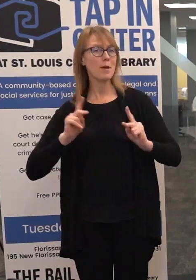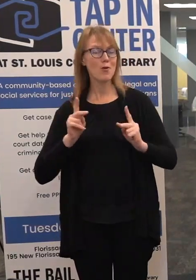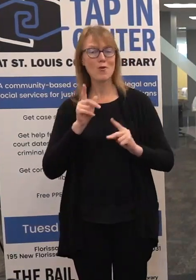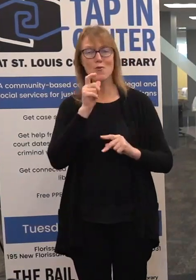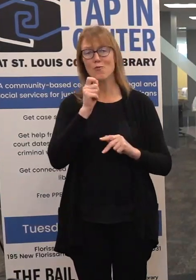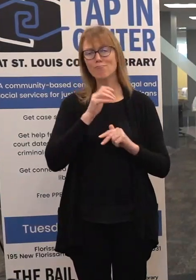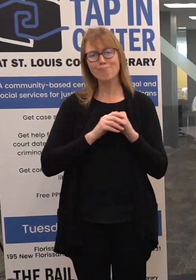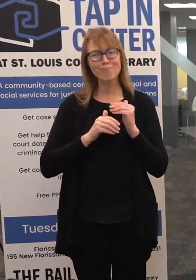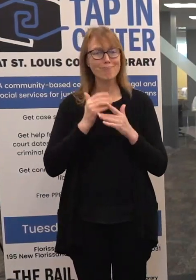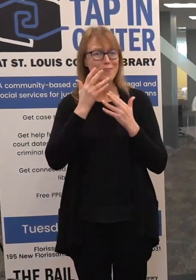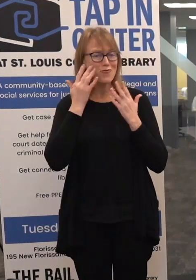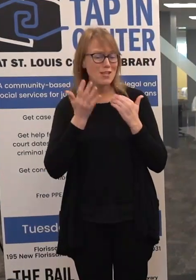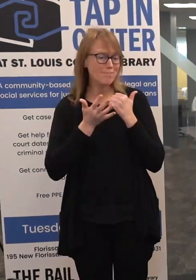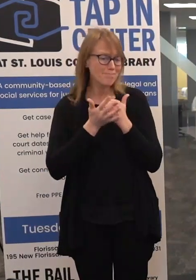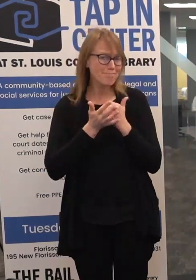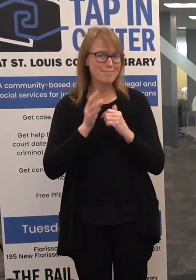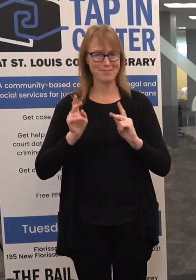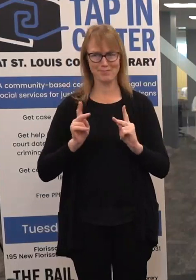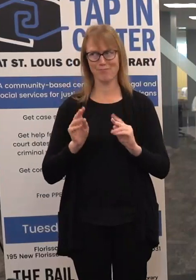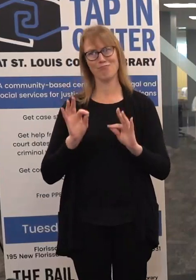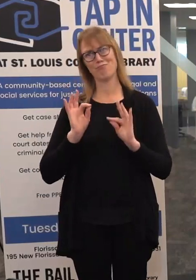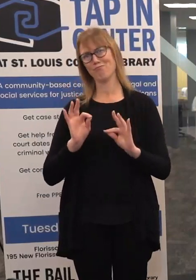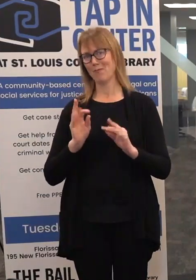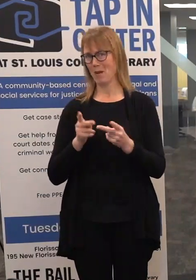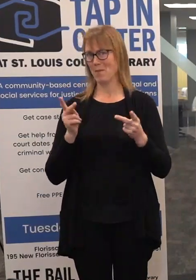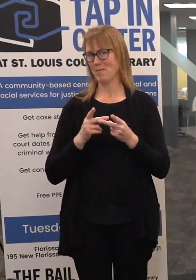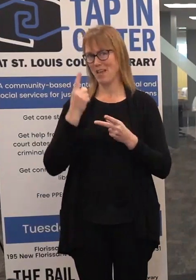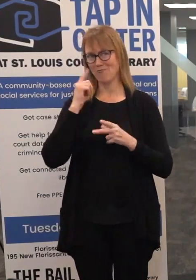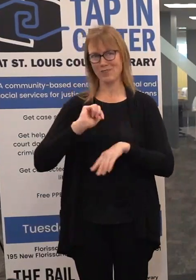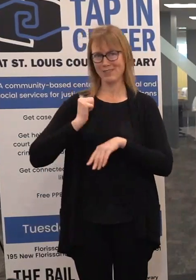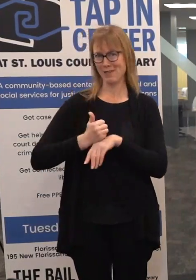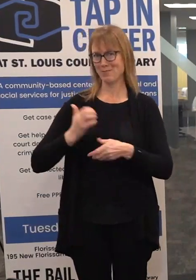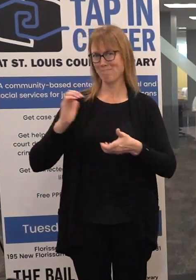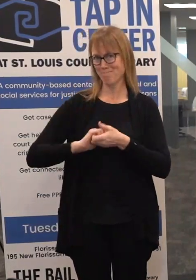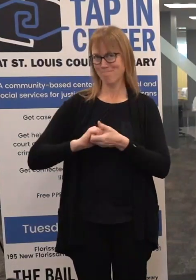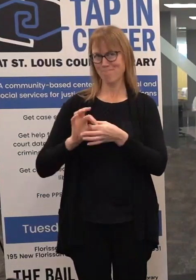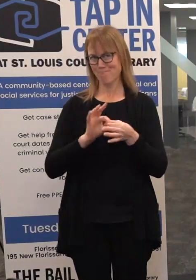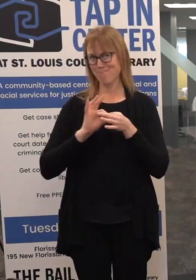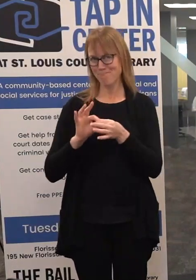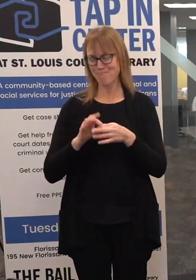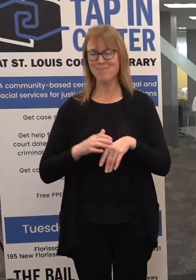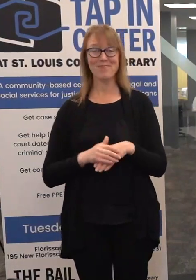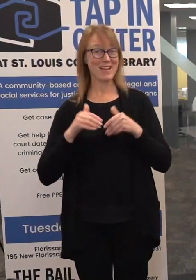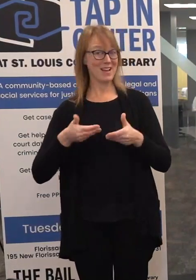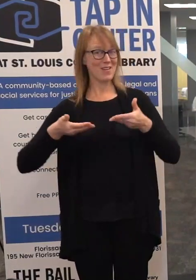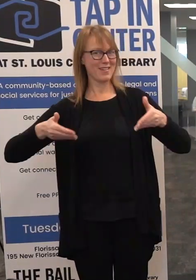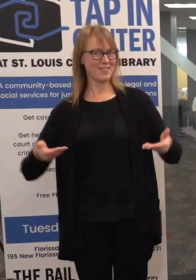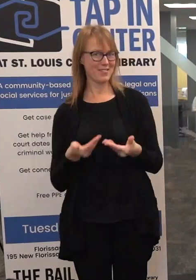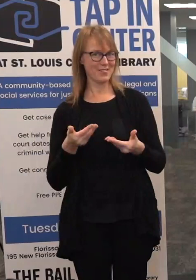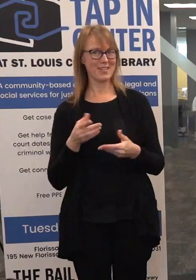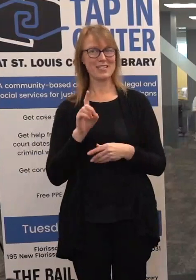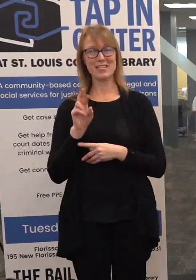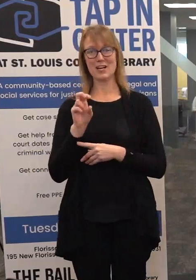place to host such an incredible community partnership. Now it's my honor to introduce St. Louis County Executive Dr. Sam